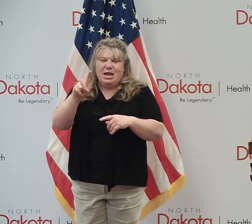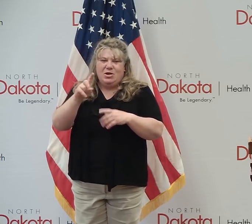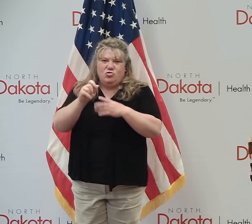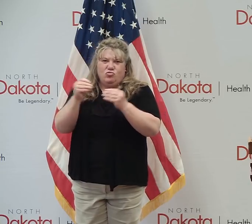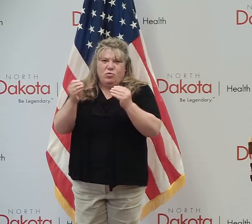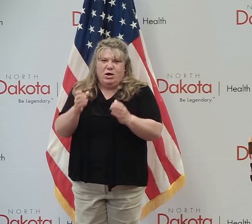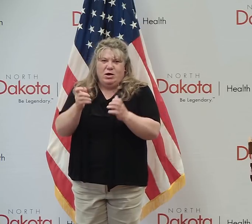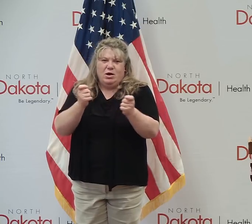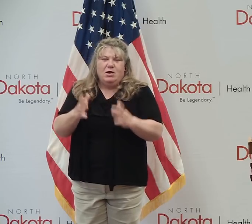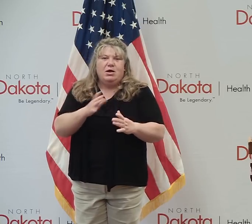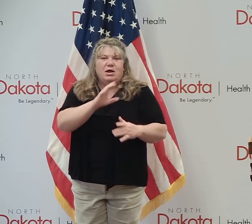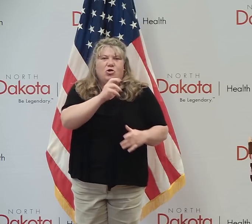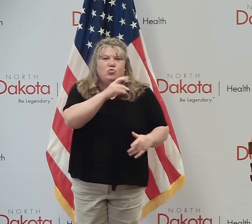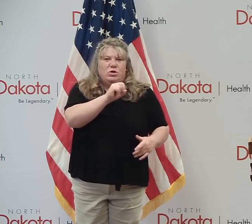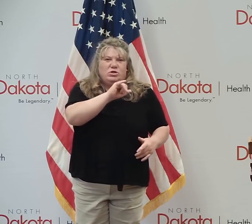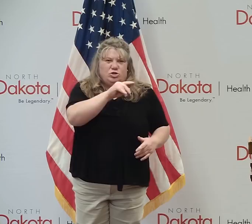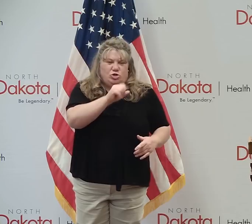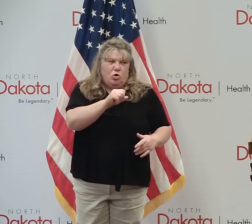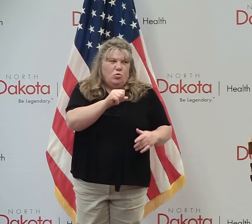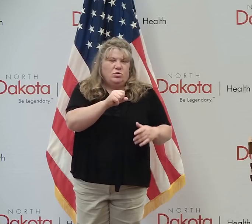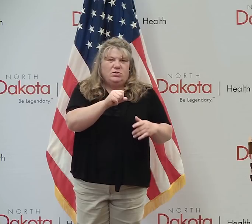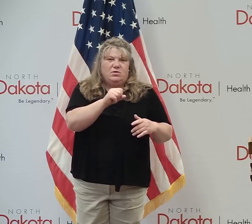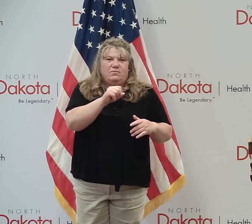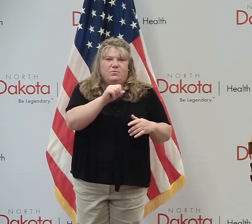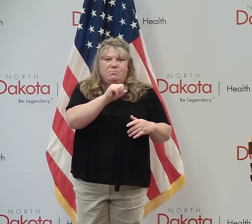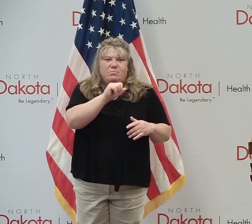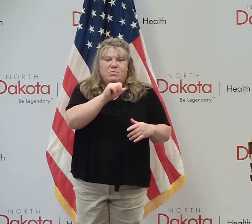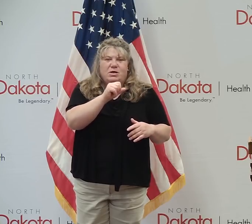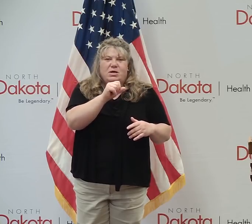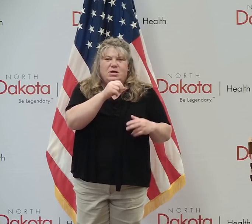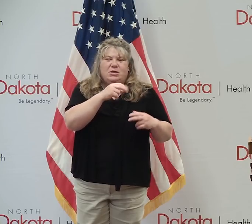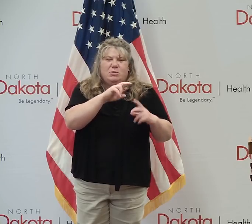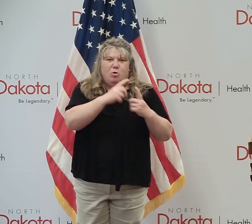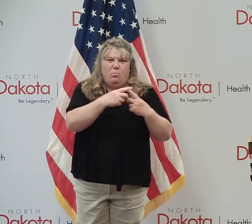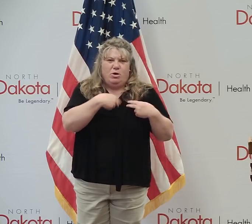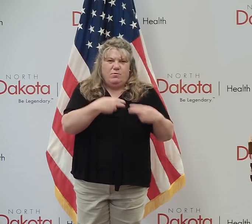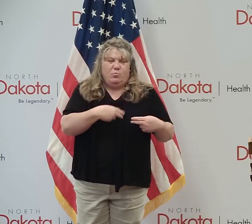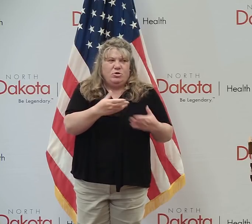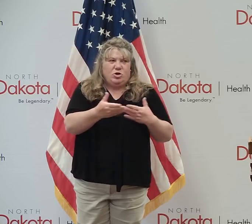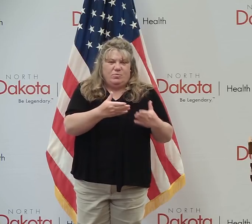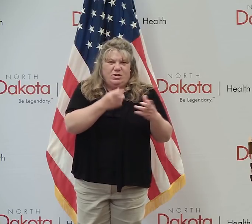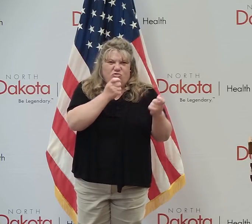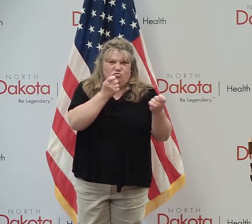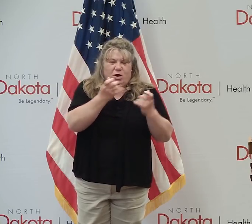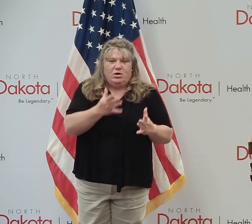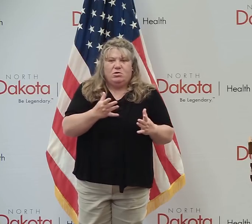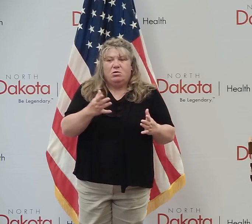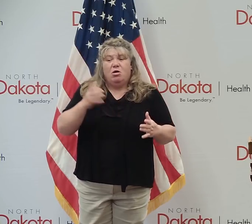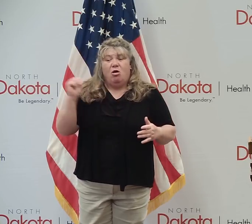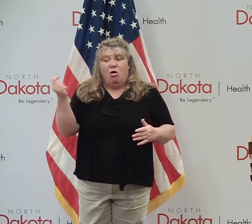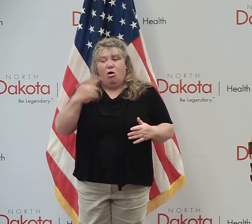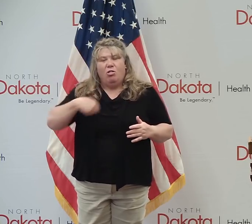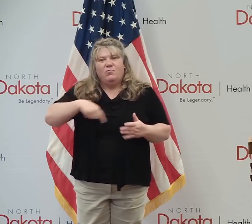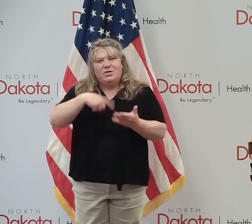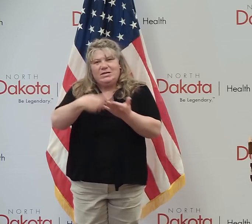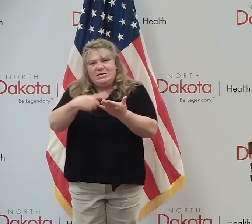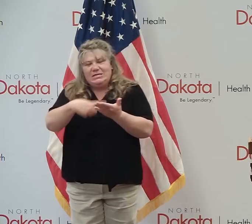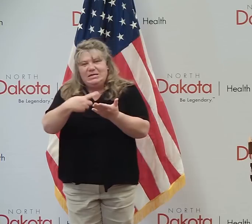Jones, who leads Human Services. And we had a great discussion about a number of specific areas where we were looking for